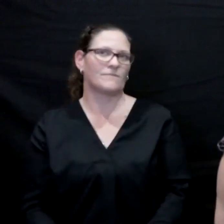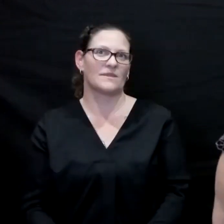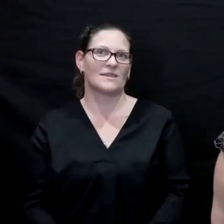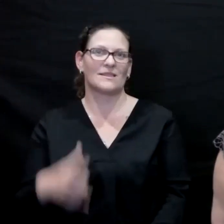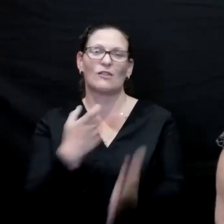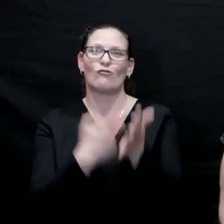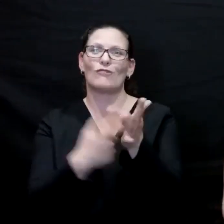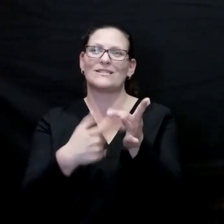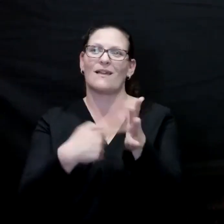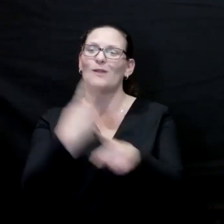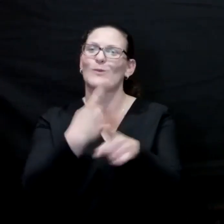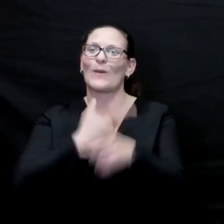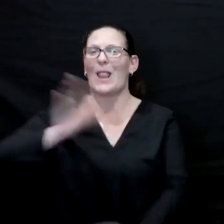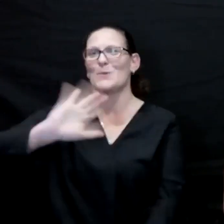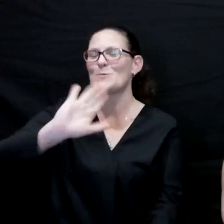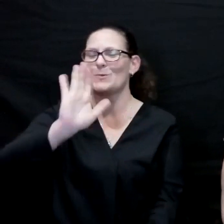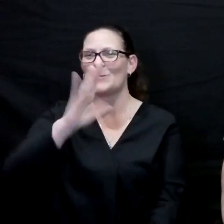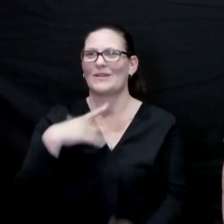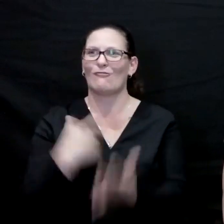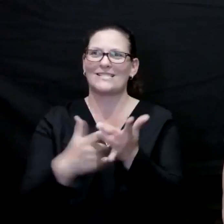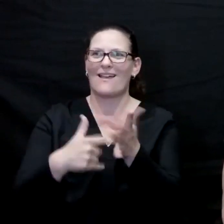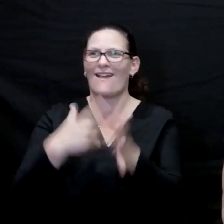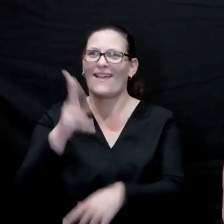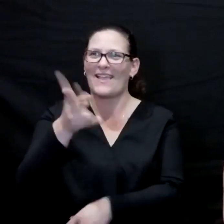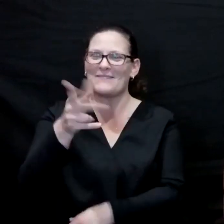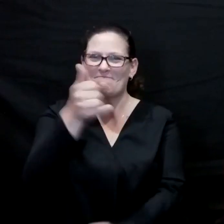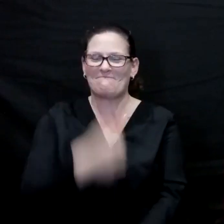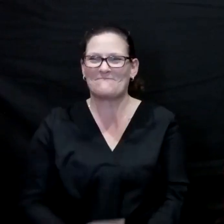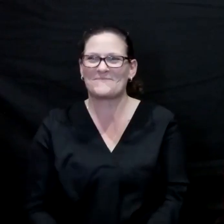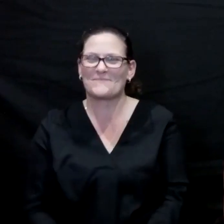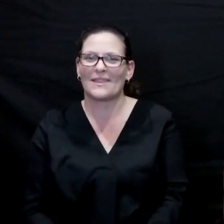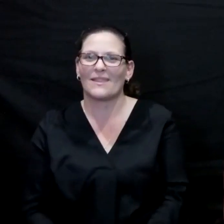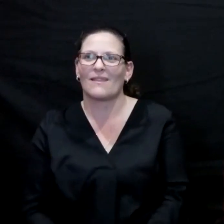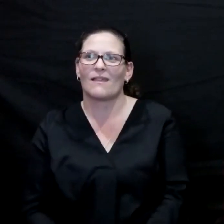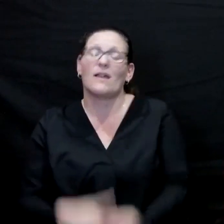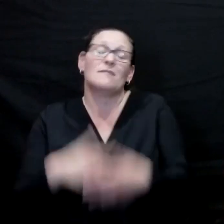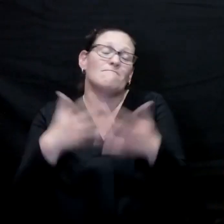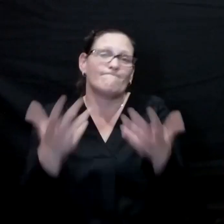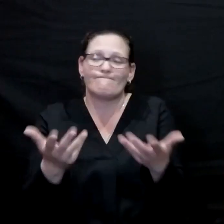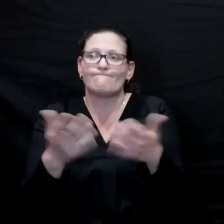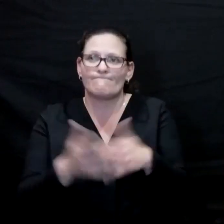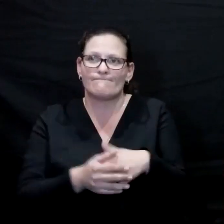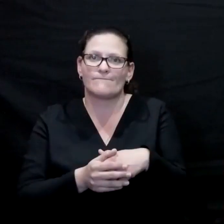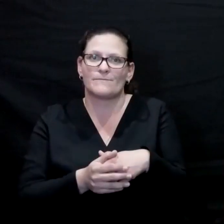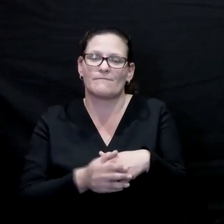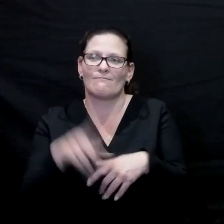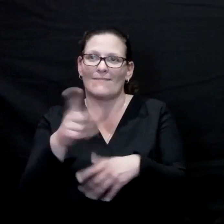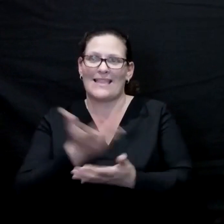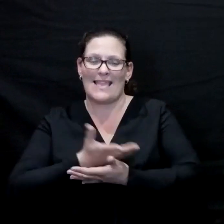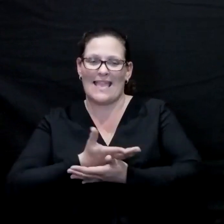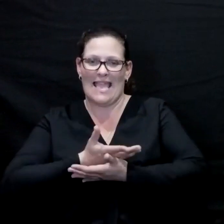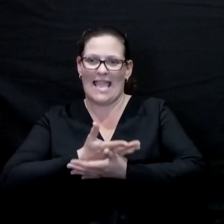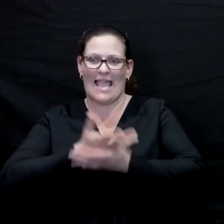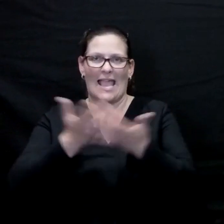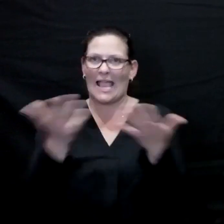Hi everybody, it's Rita again. Yeah, so look, you know, any form of